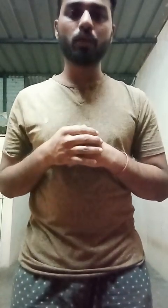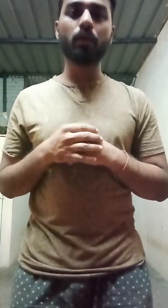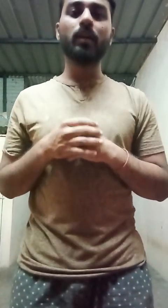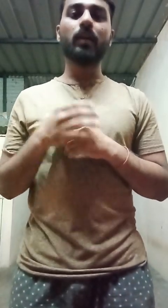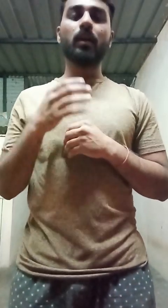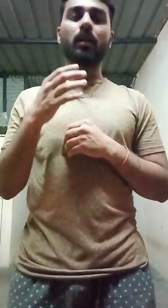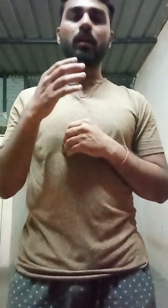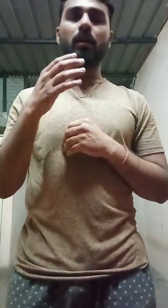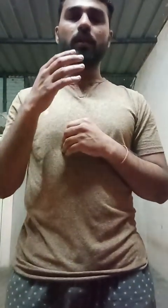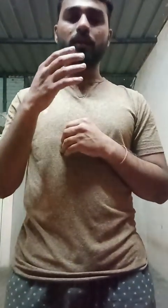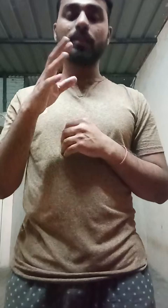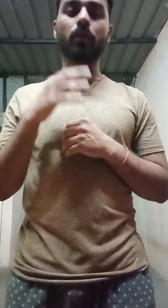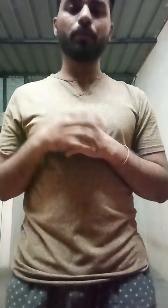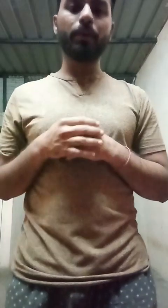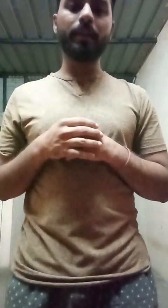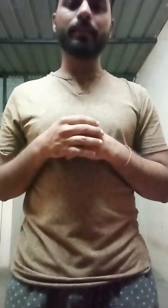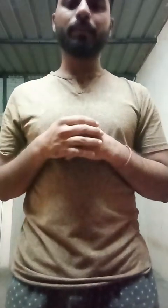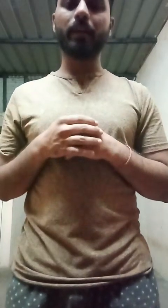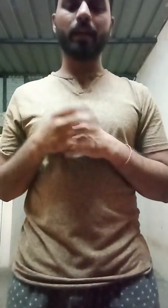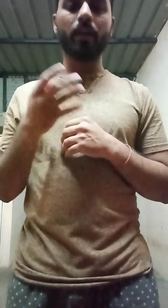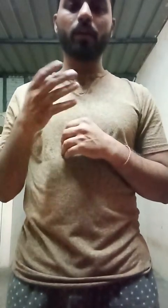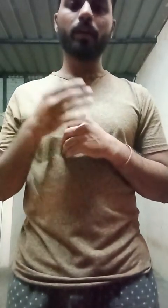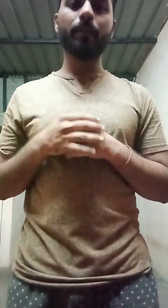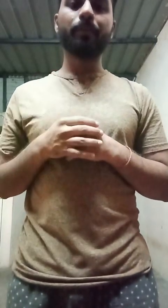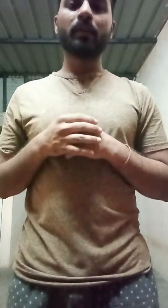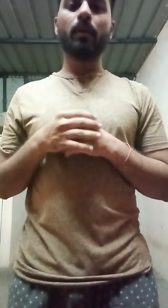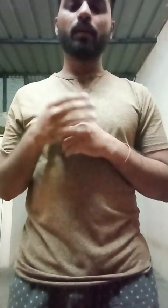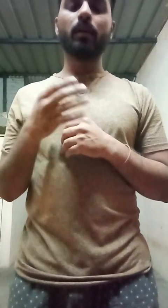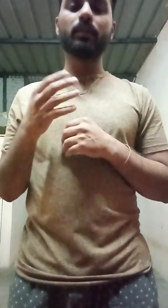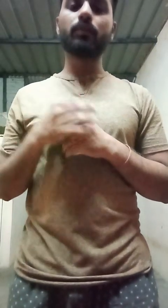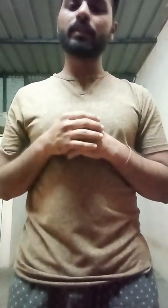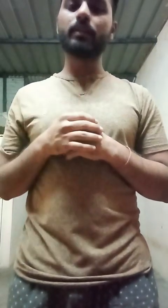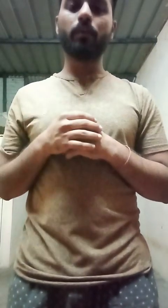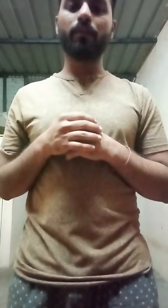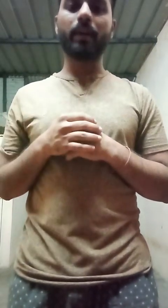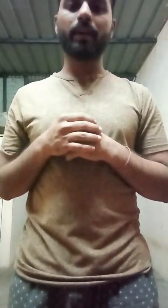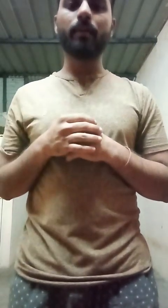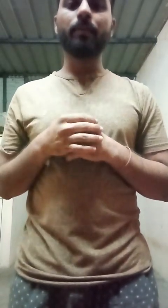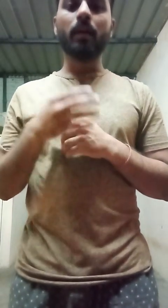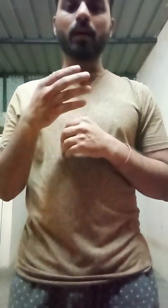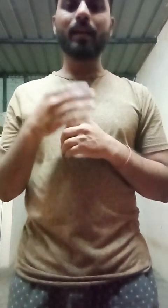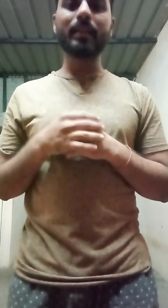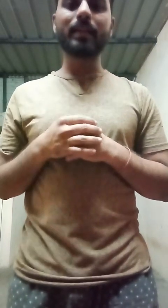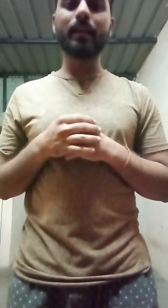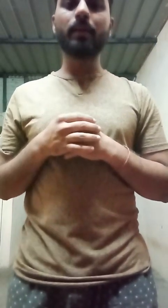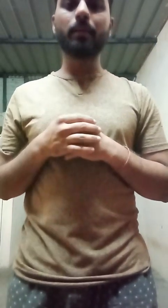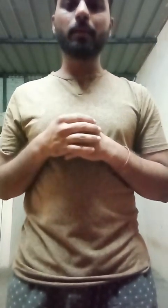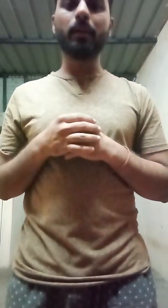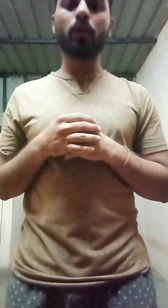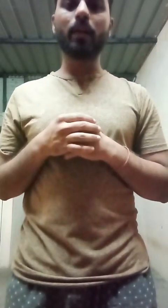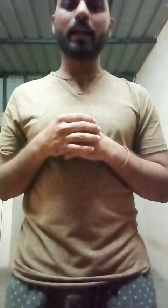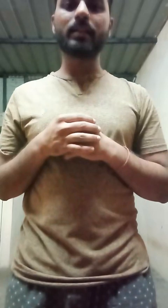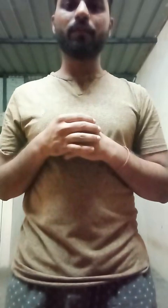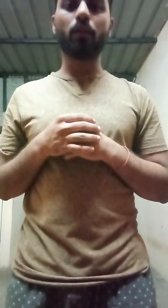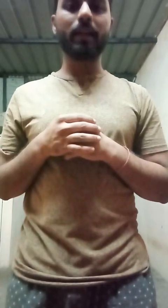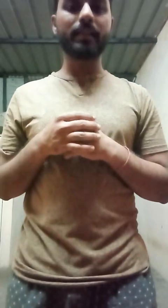include these components in order. First one is modifier. A class can be a public or has default